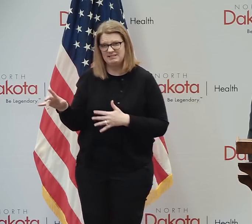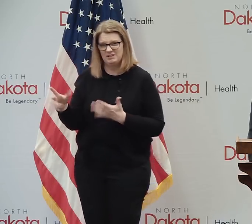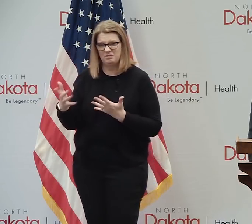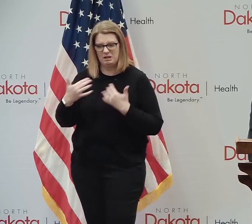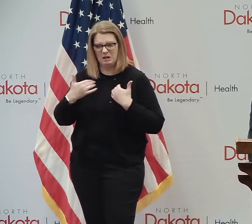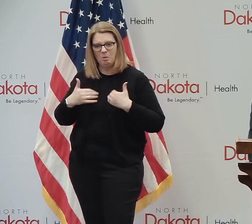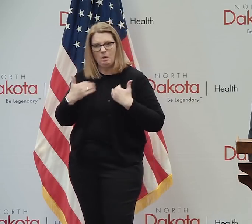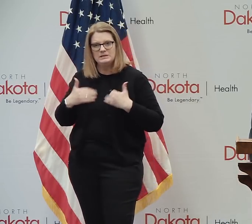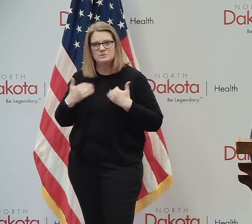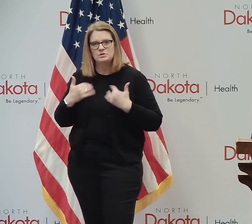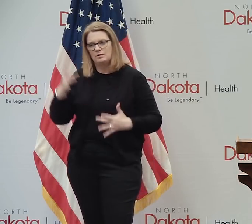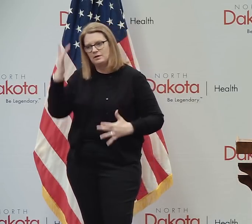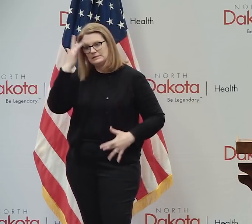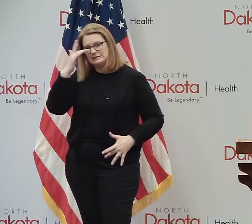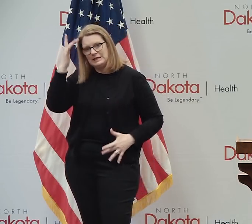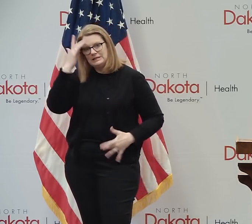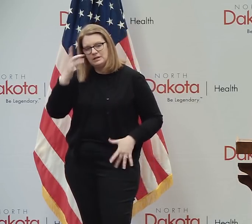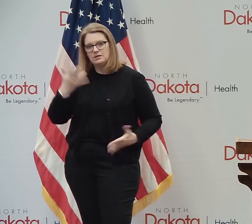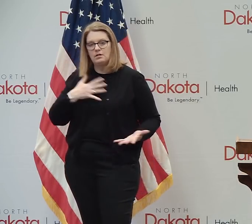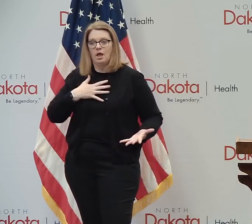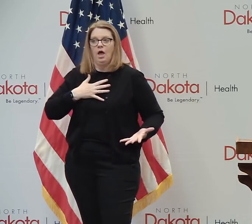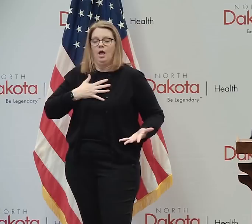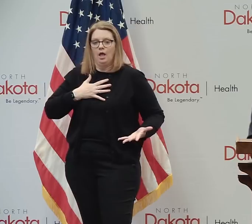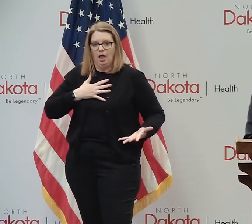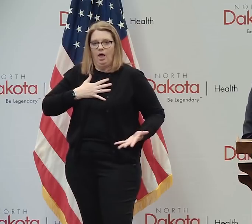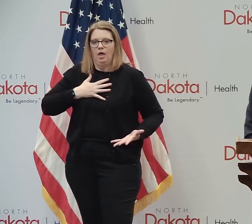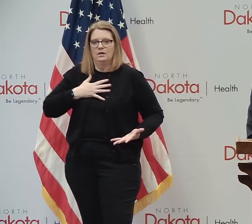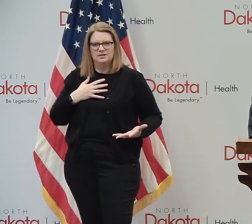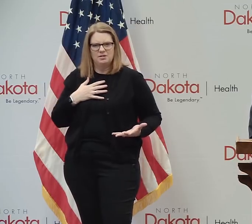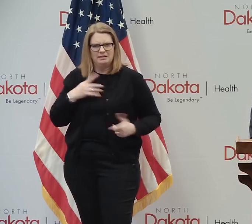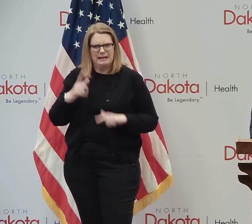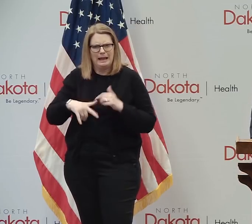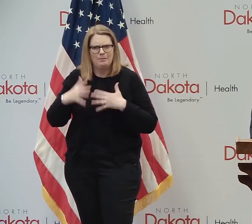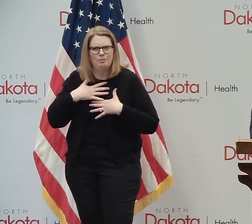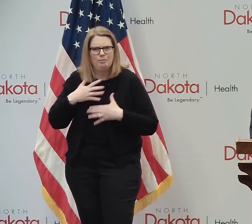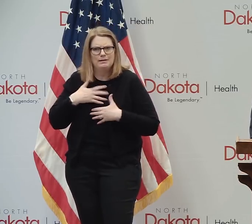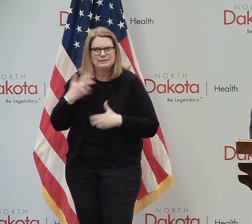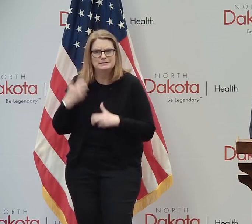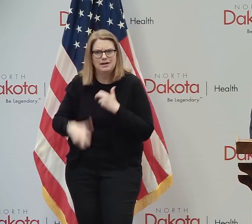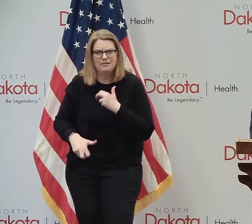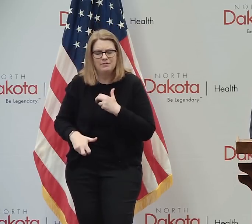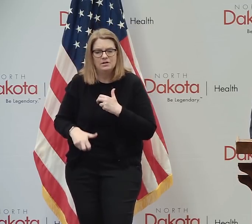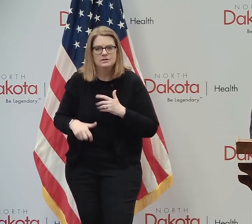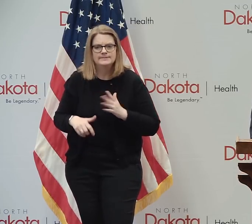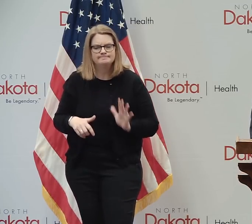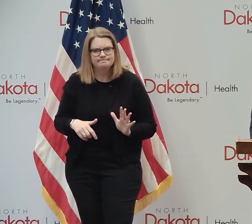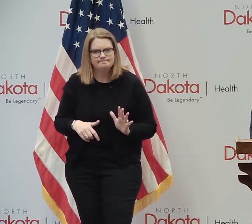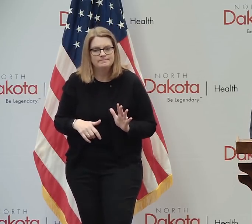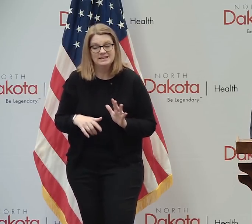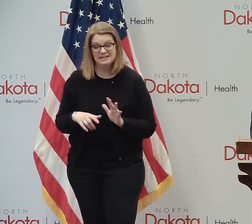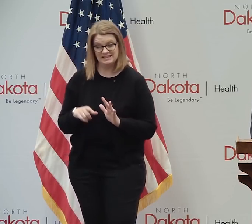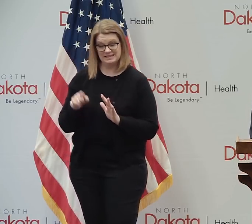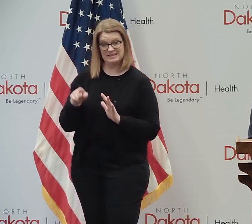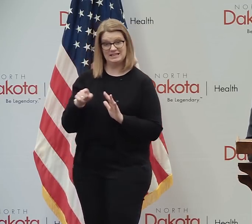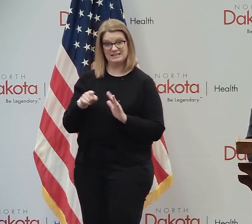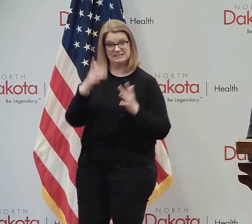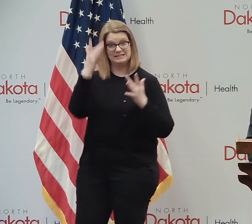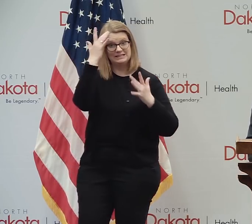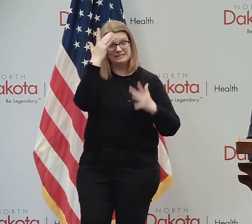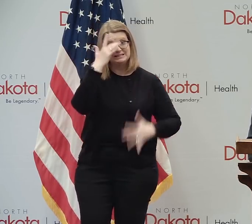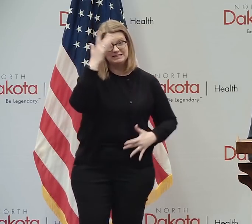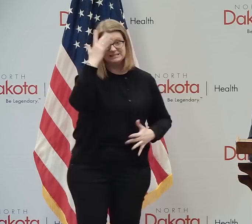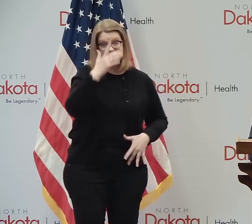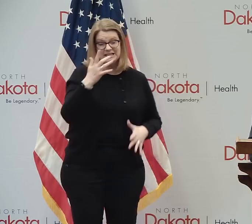where people are literally left gasping for breath. However, this same disease in young people